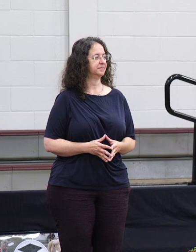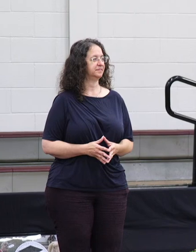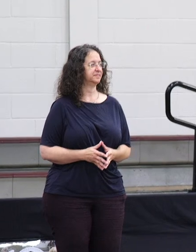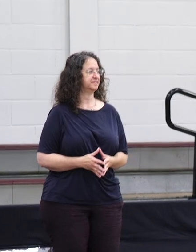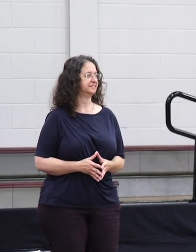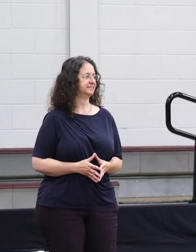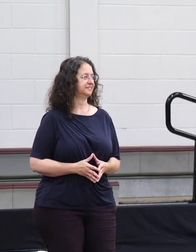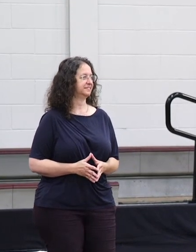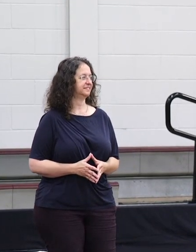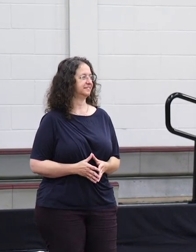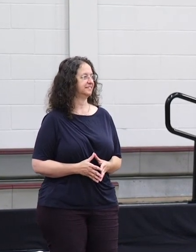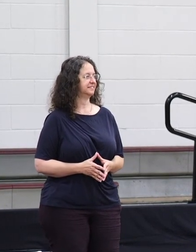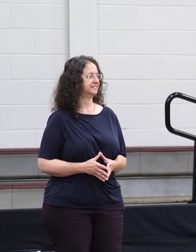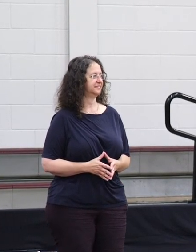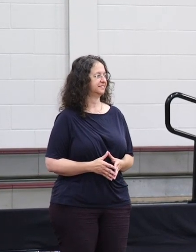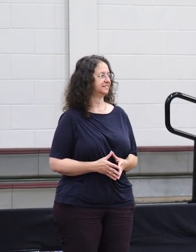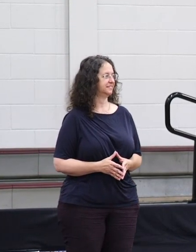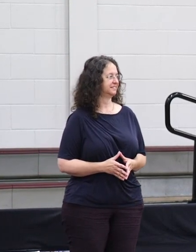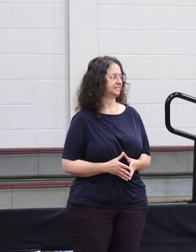Hold on.